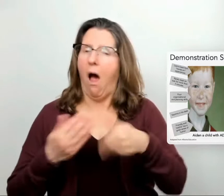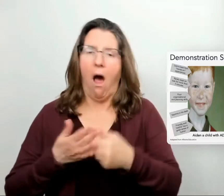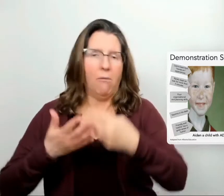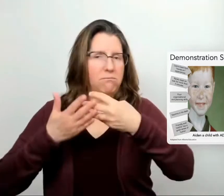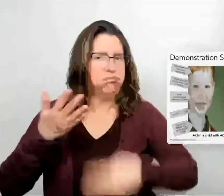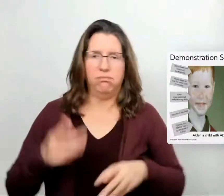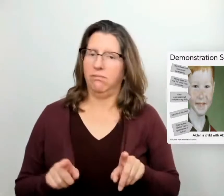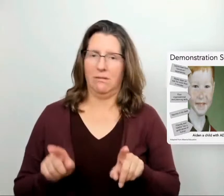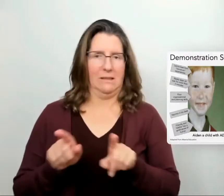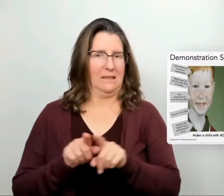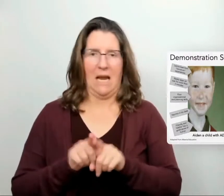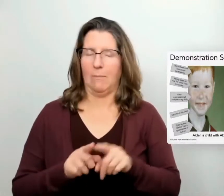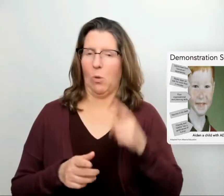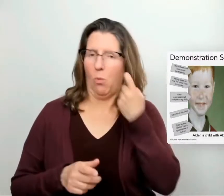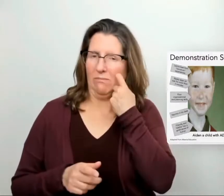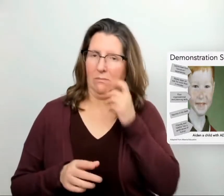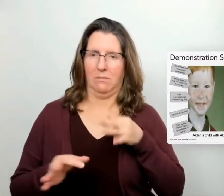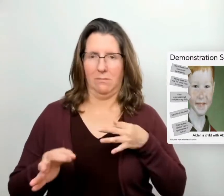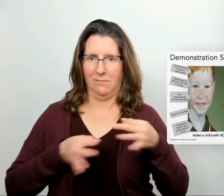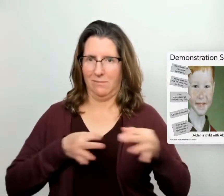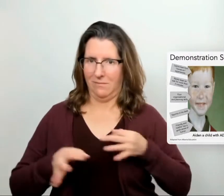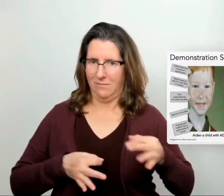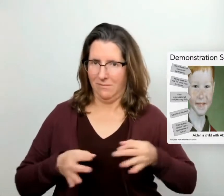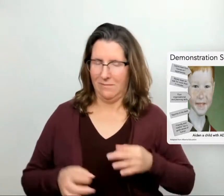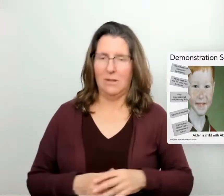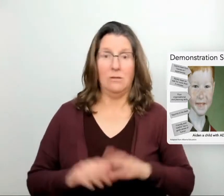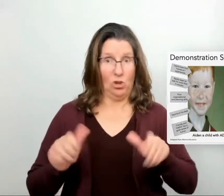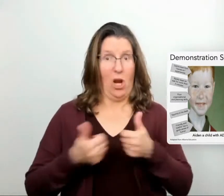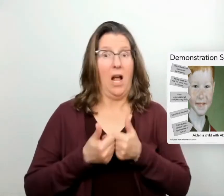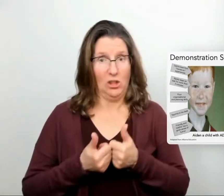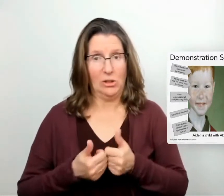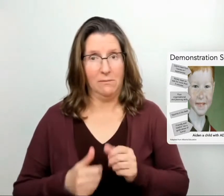and these characteristics are bang on. It can be challenging.